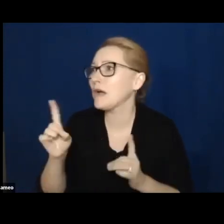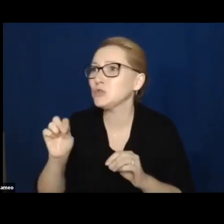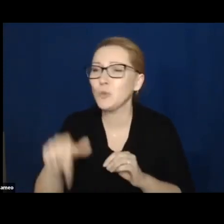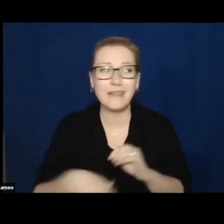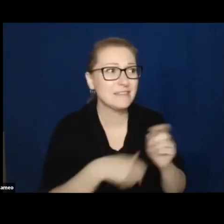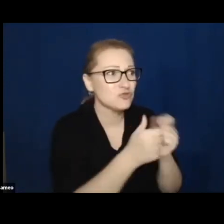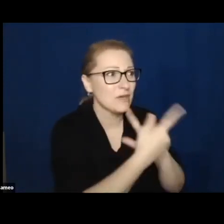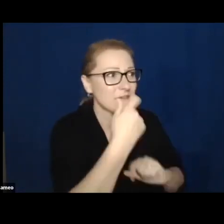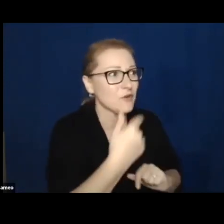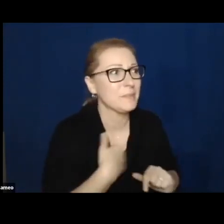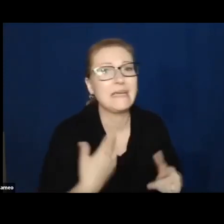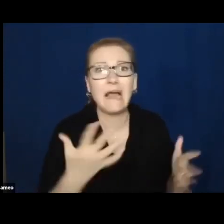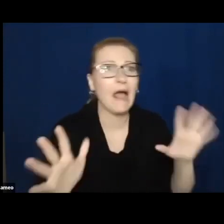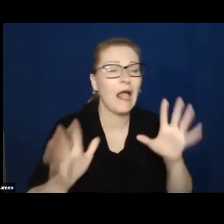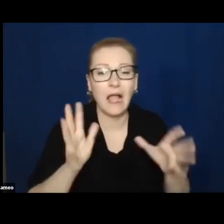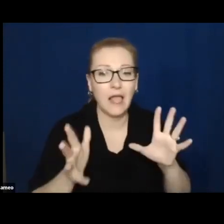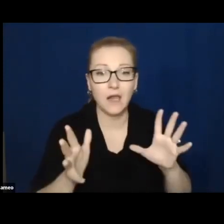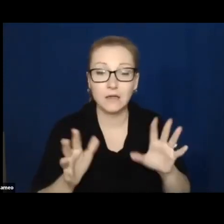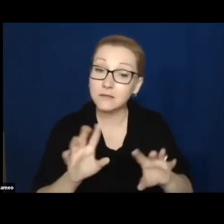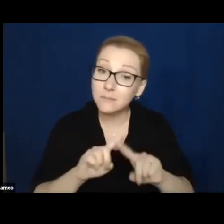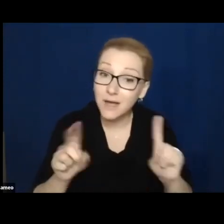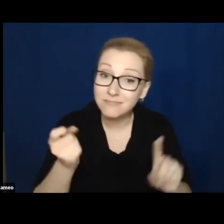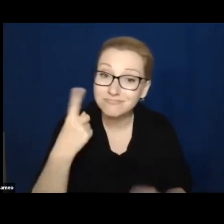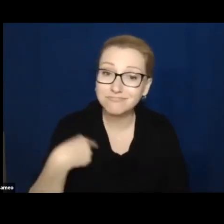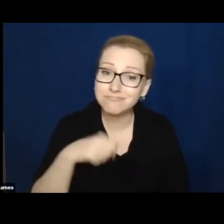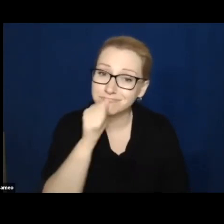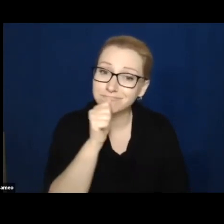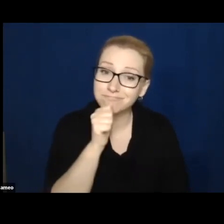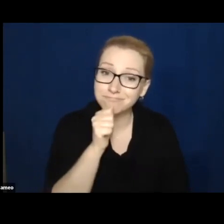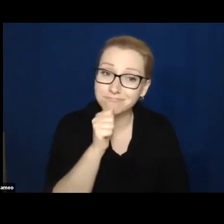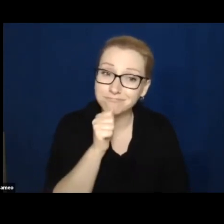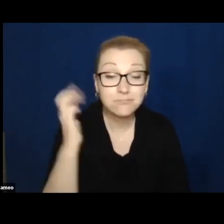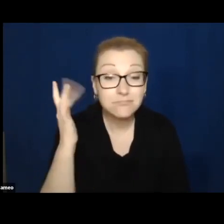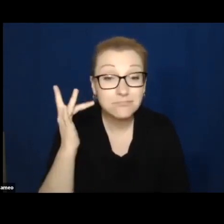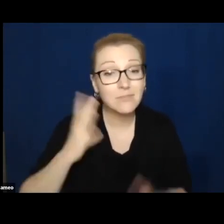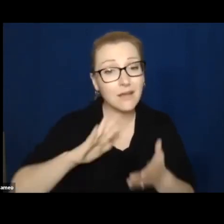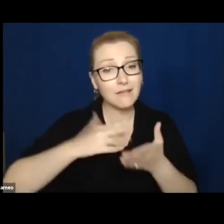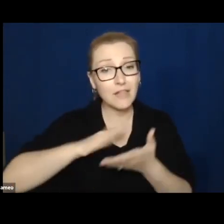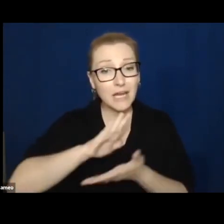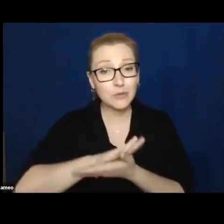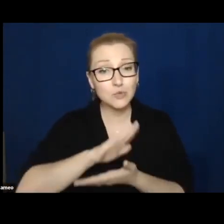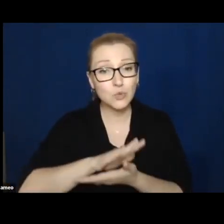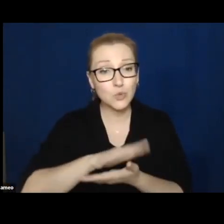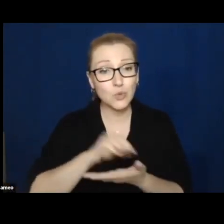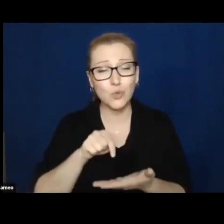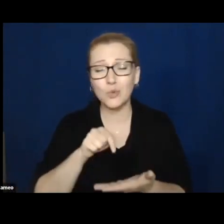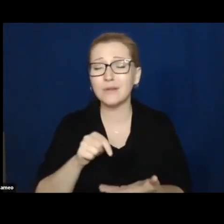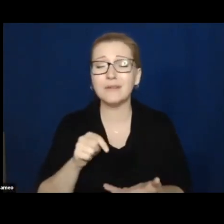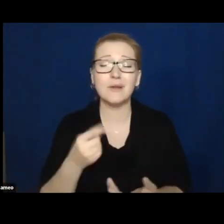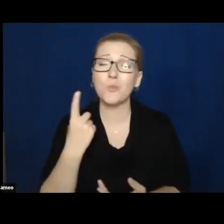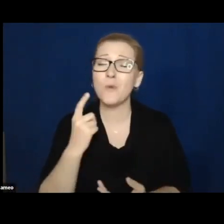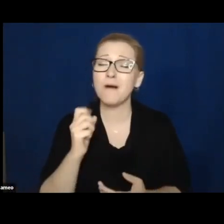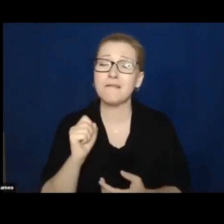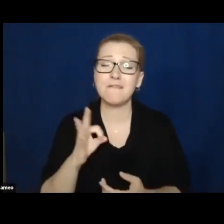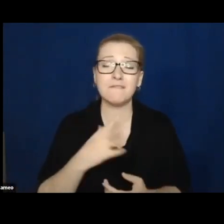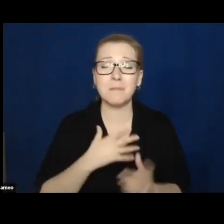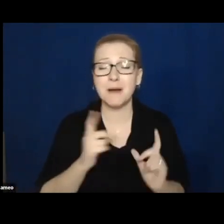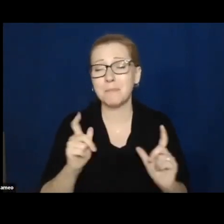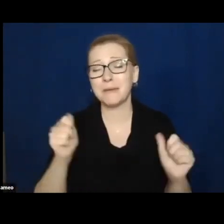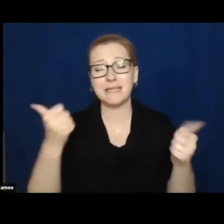for me. But I endured. I endured because culinary school was one of my biggest dreams